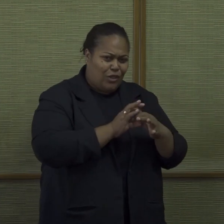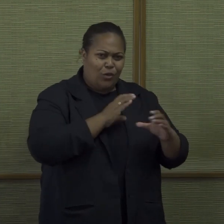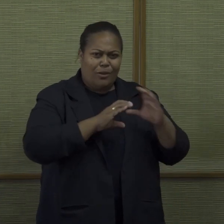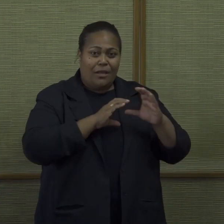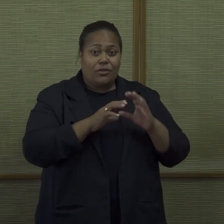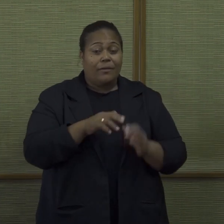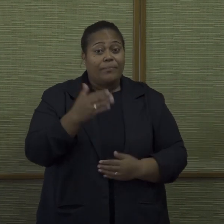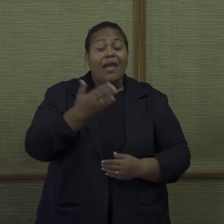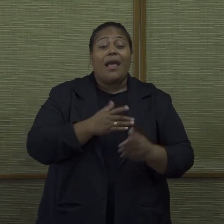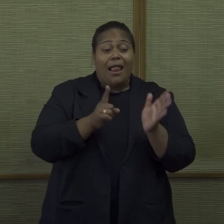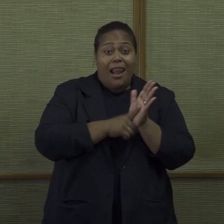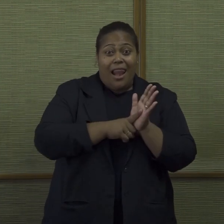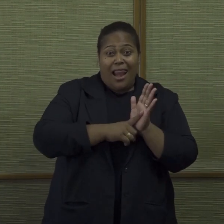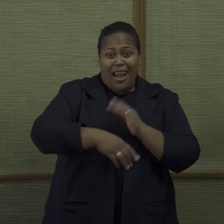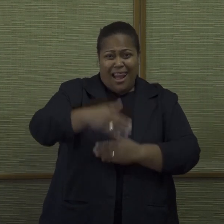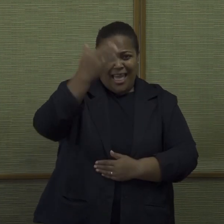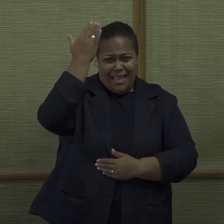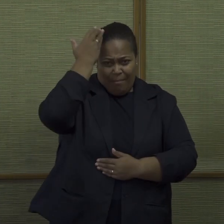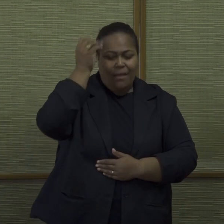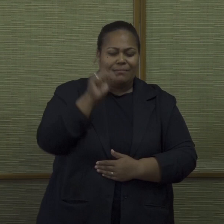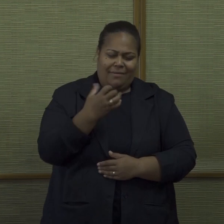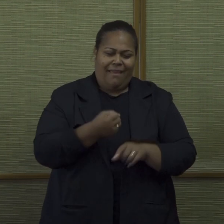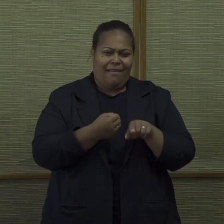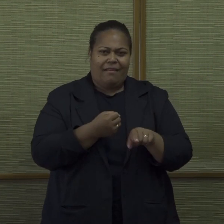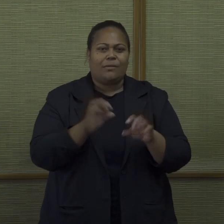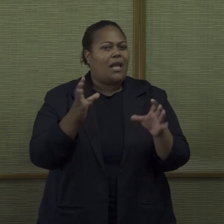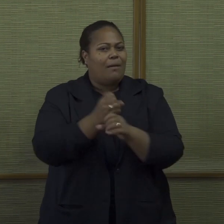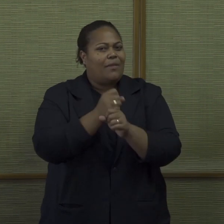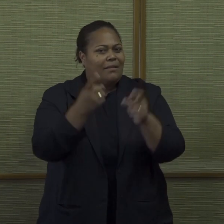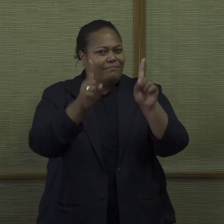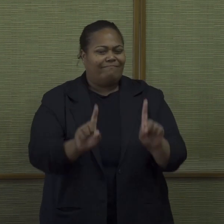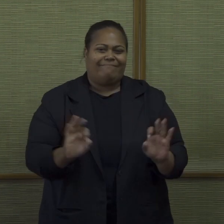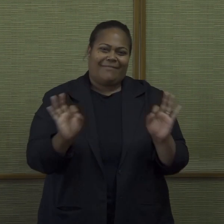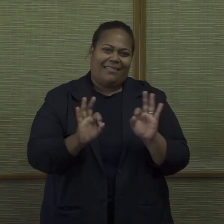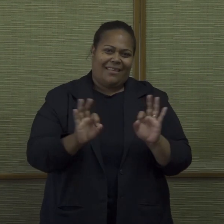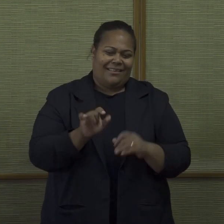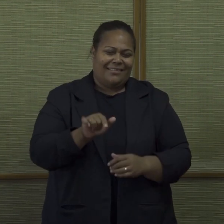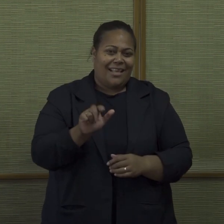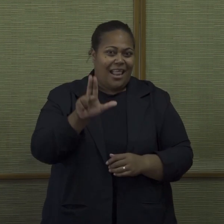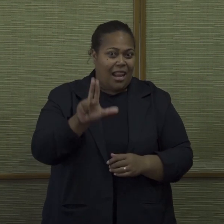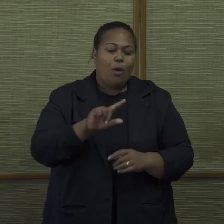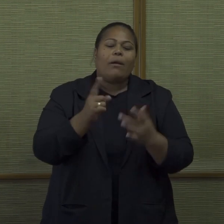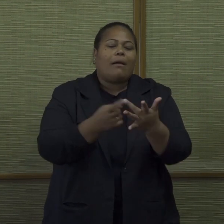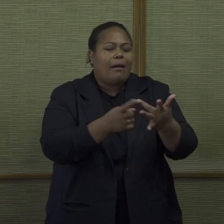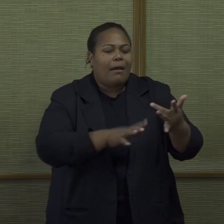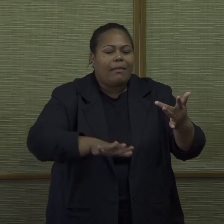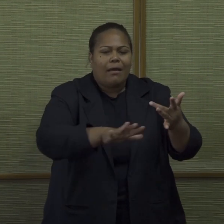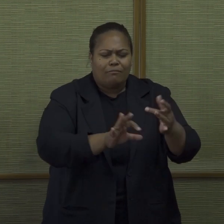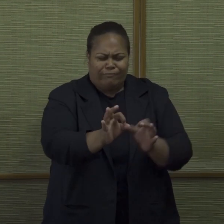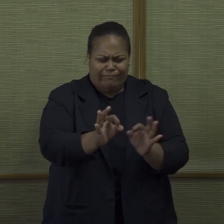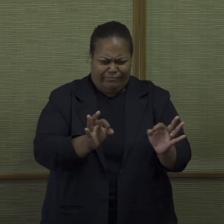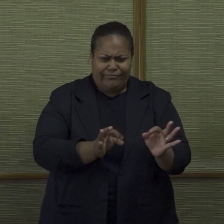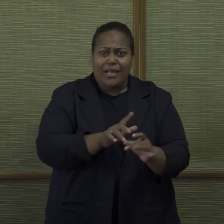Lakemba. As of this morning, the update from Lakemba, there is no casualty. However, we've yet to ascertain the other parts of